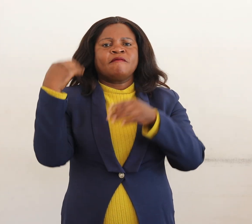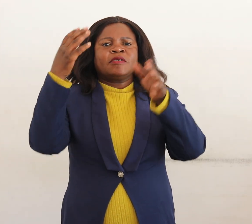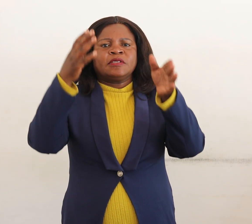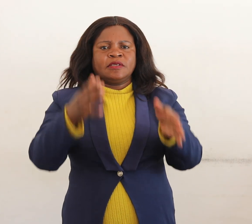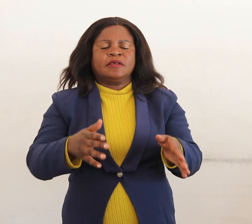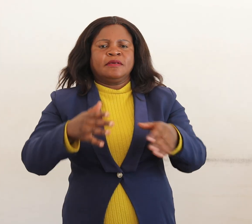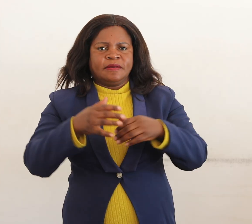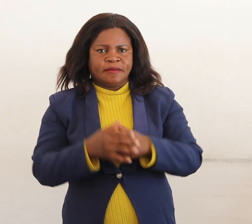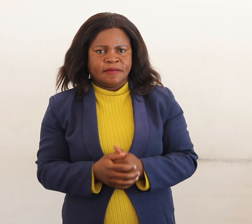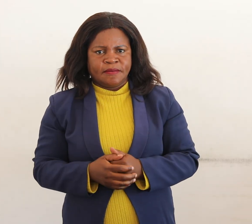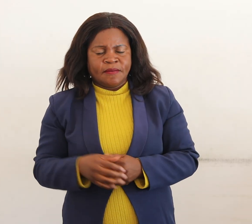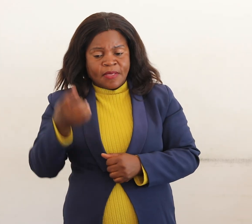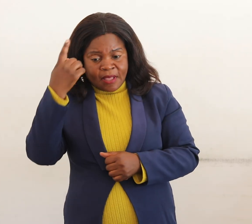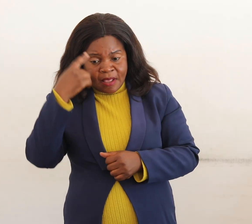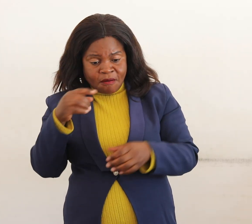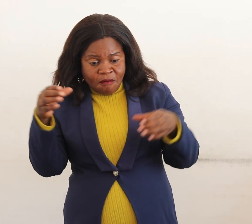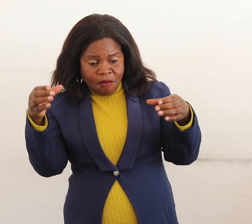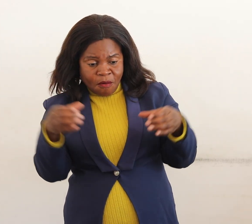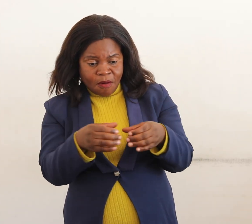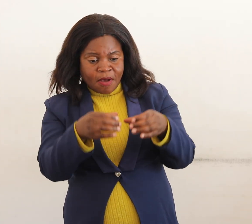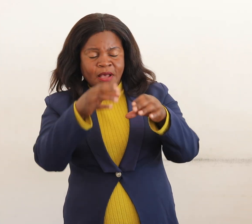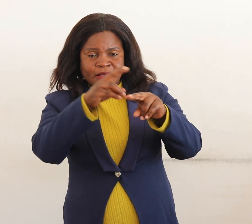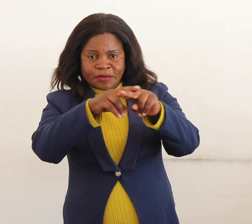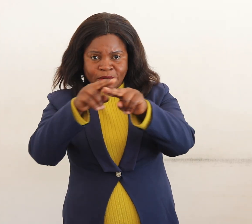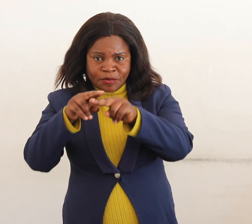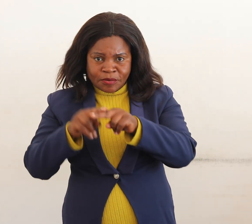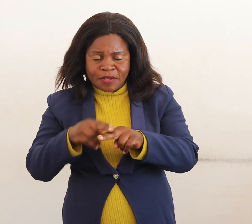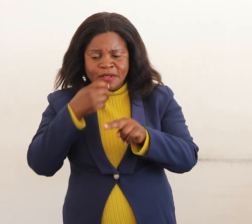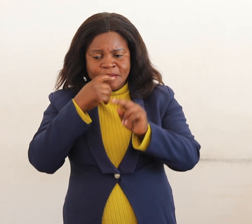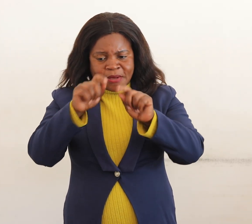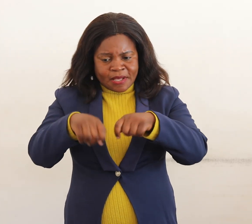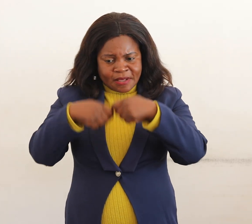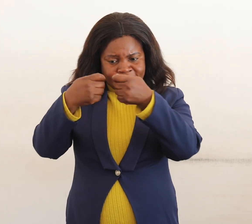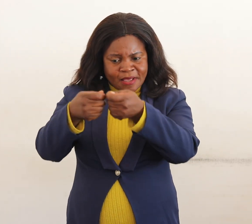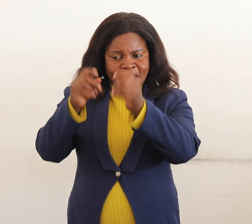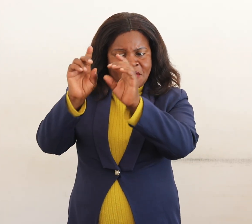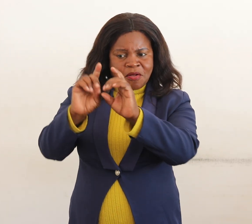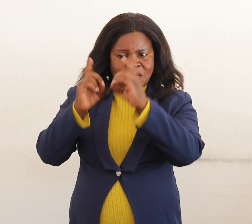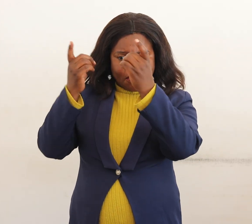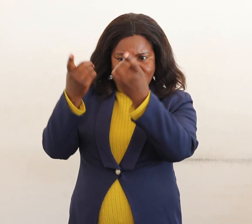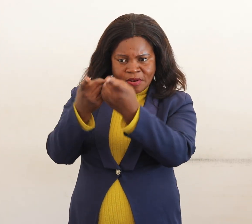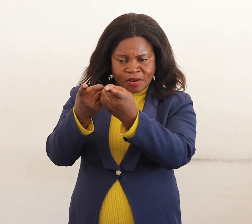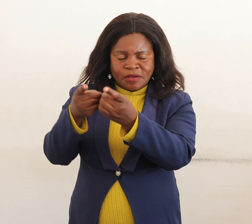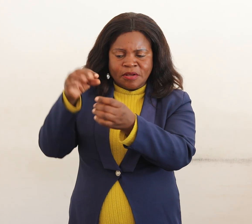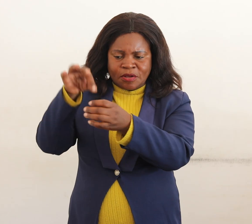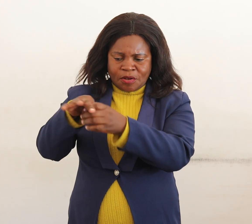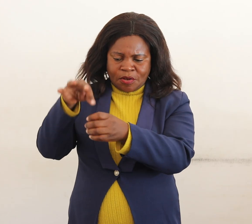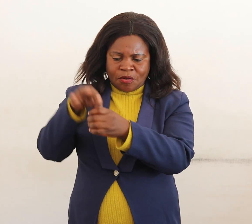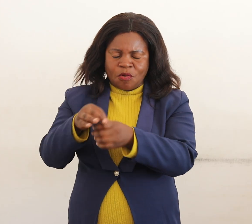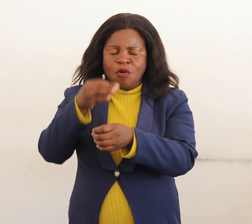For council seats, it must be given to the district electoral officer.